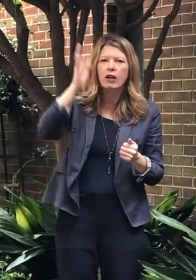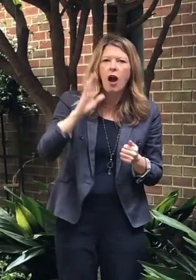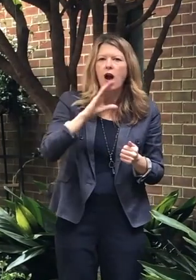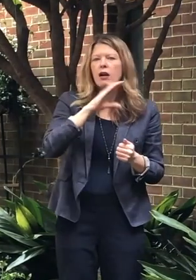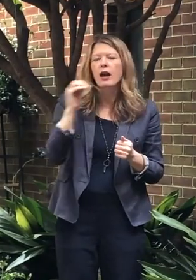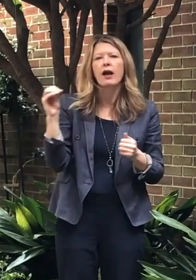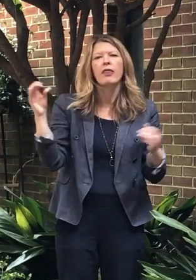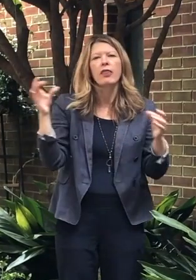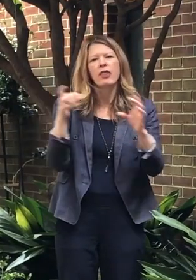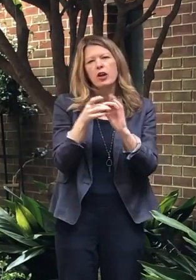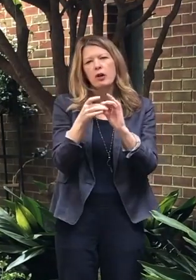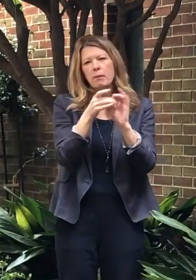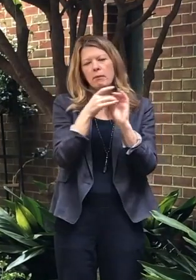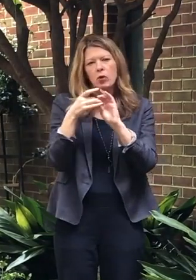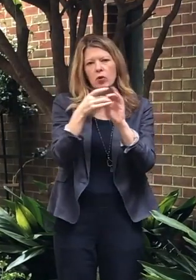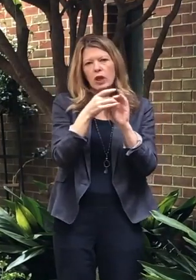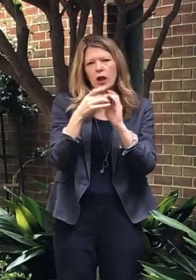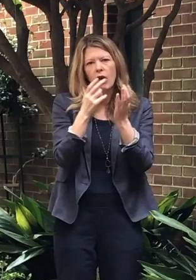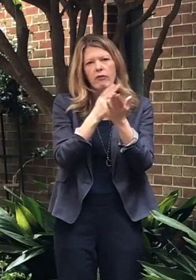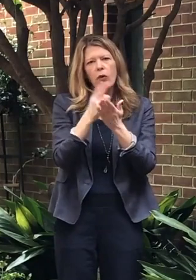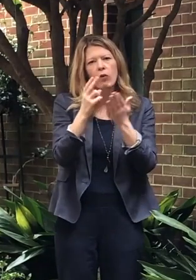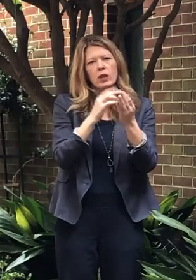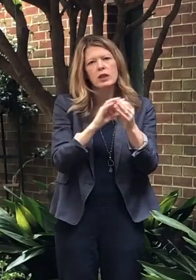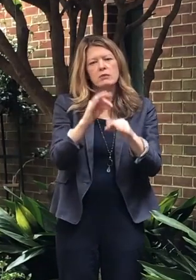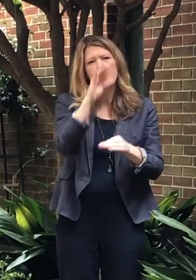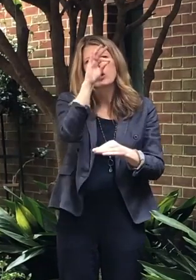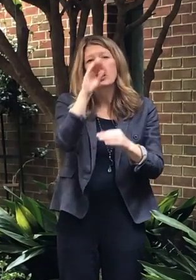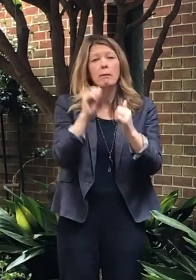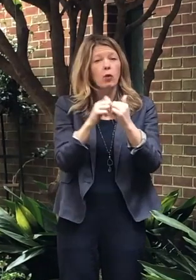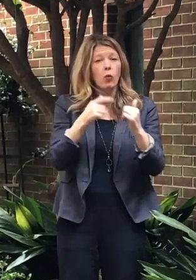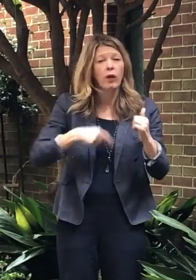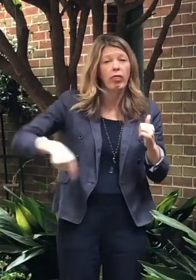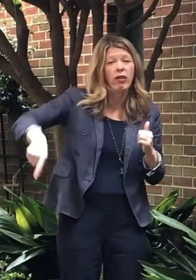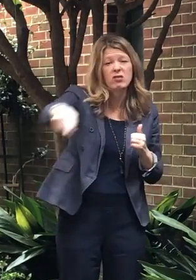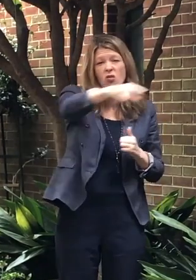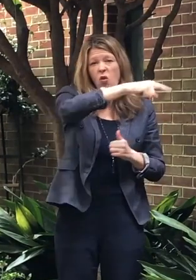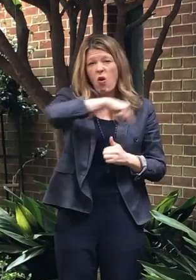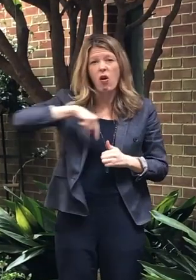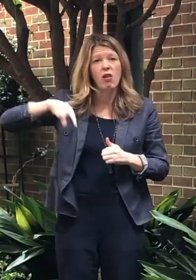Holy Spirit be with us all evermore. Amen.